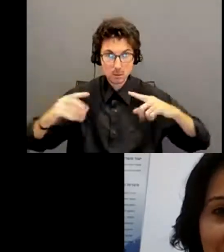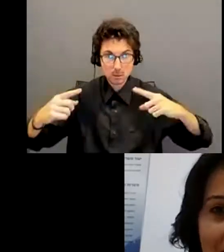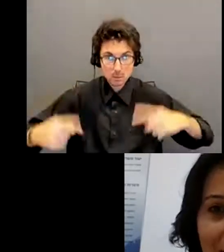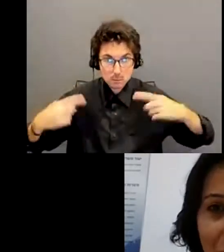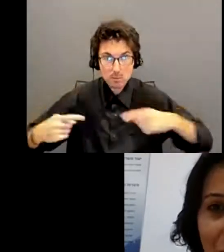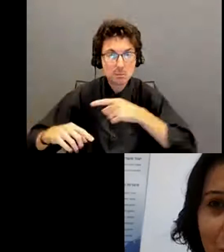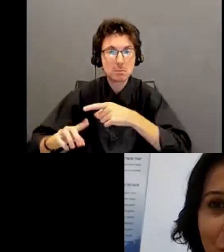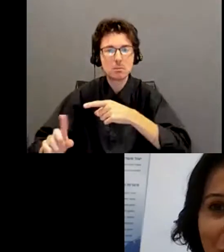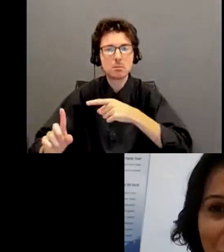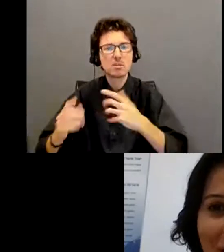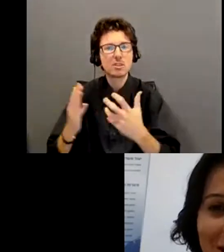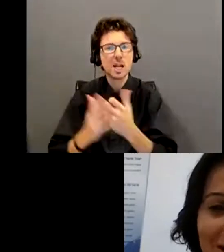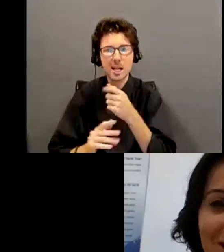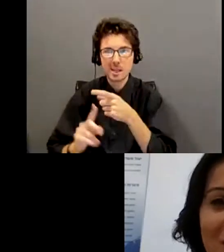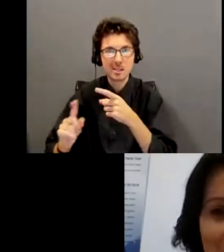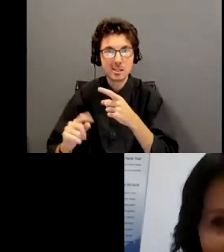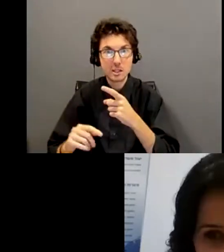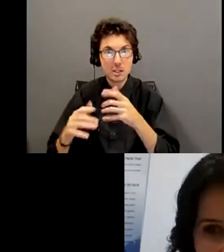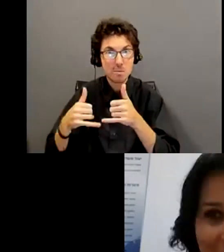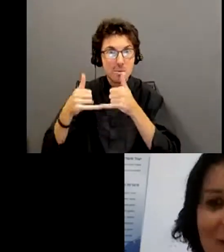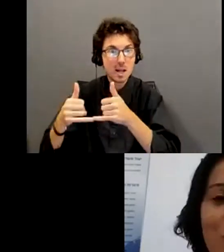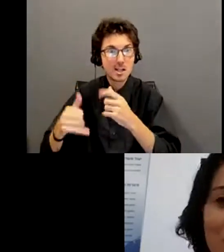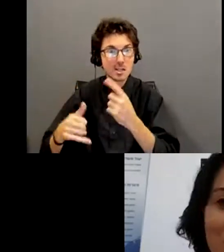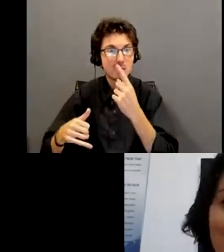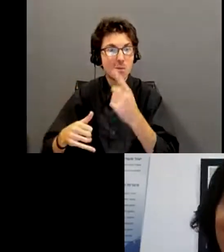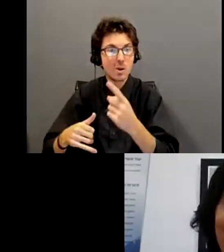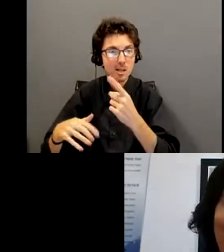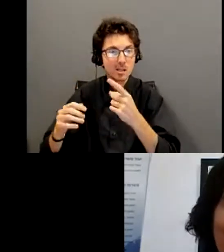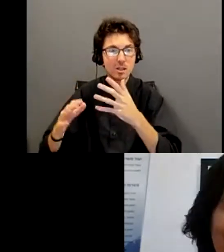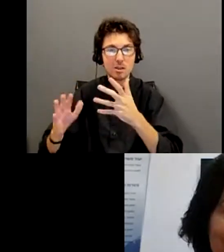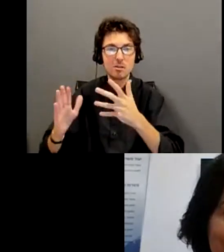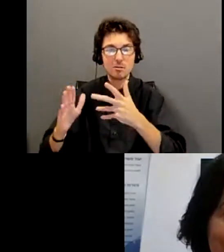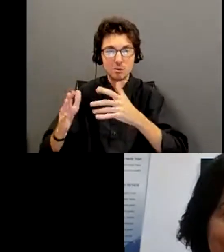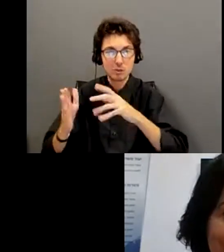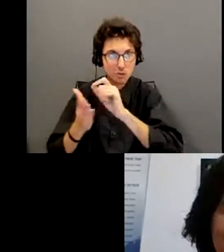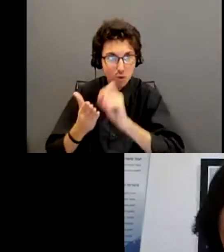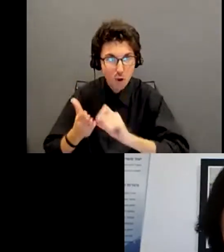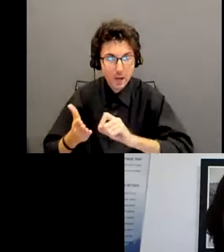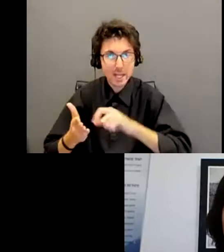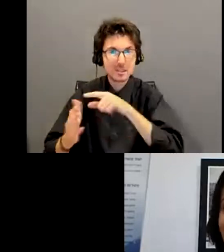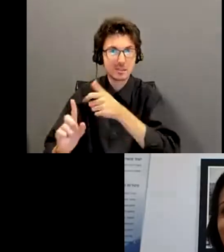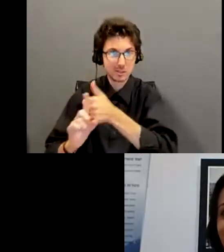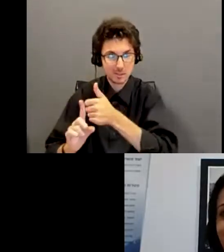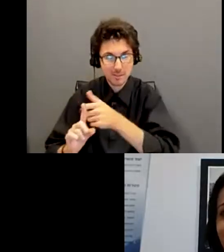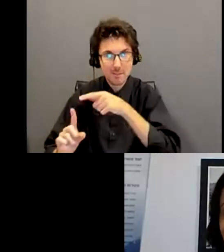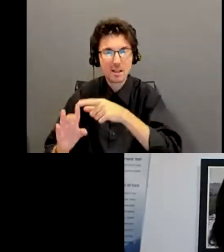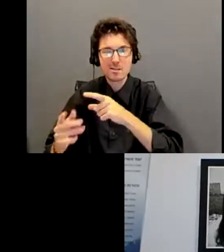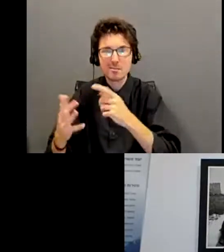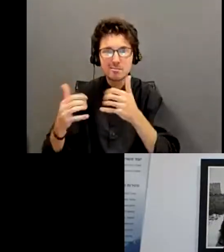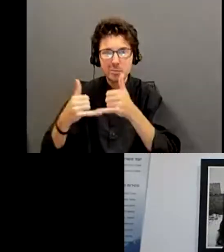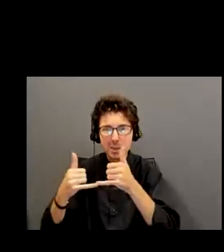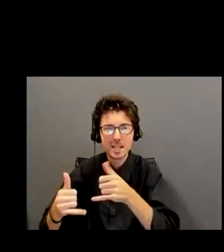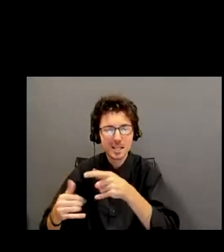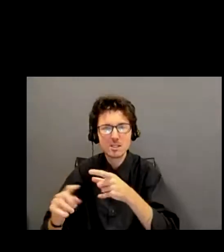at Knesset for one of her drawings. So this is the wish. Thank you. Thank you very much. And last, Tomer